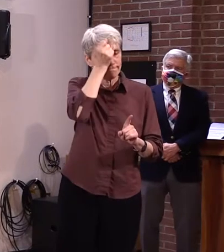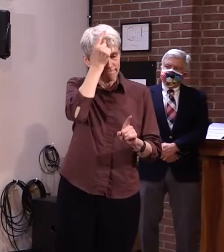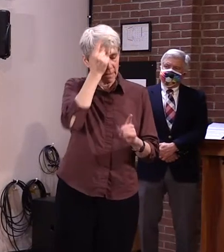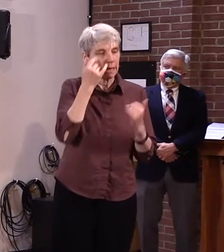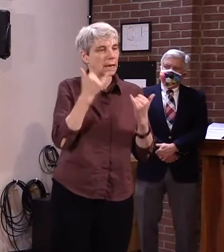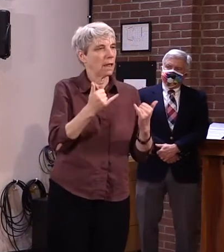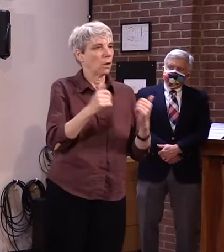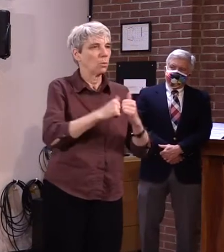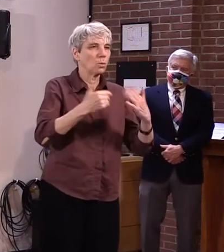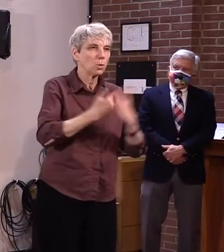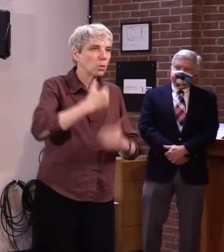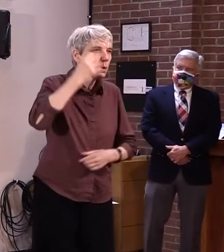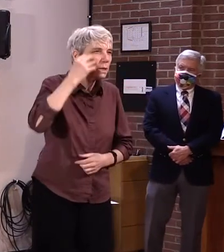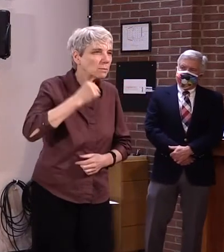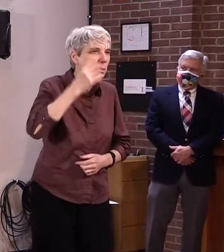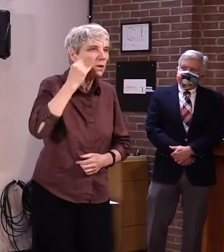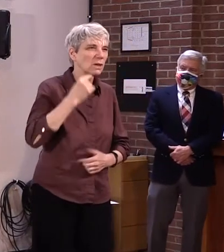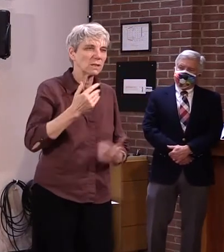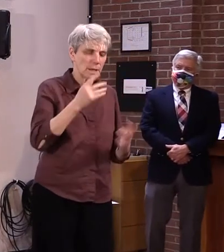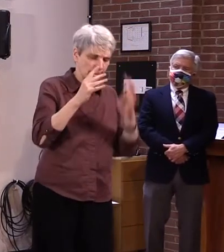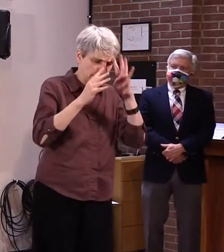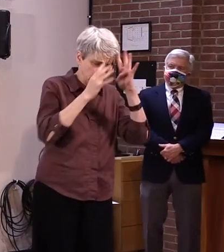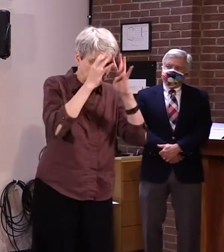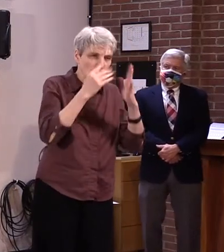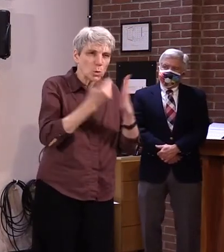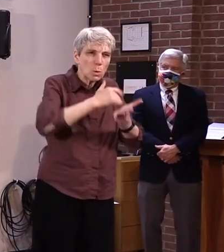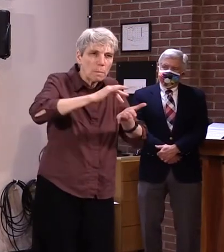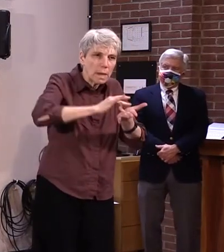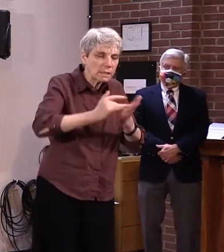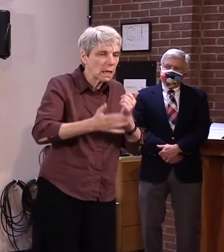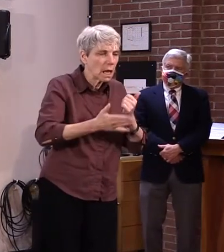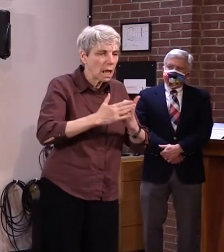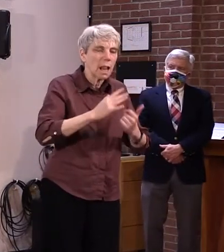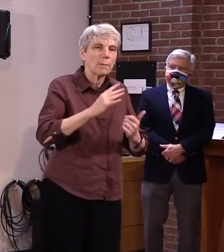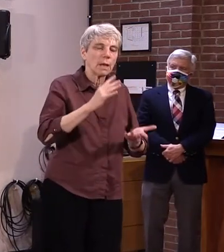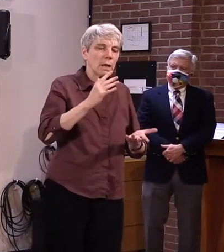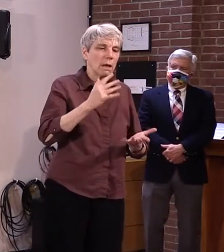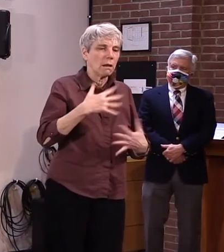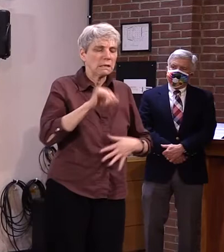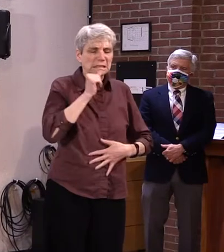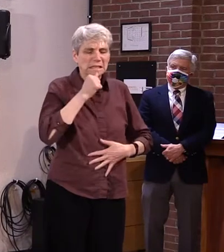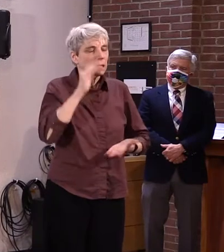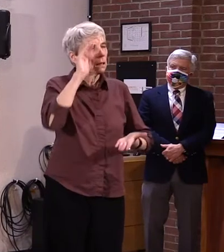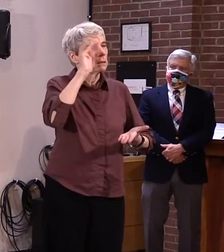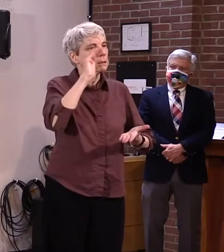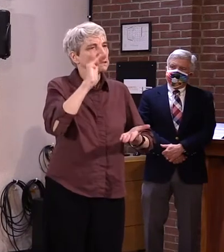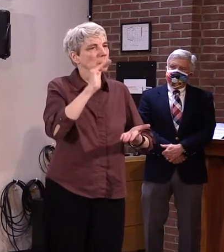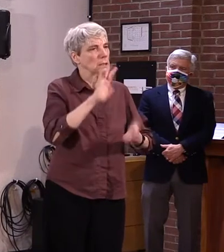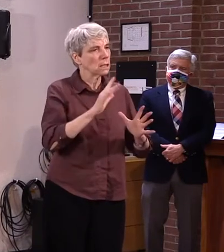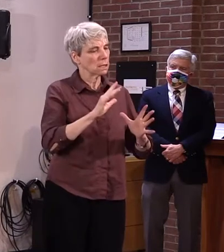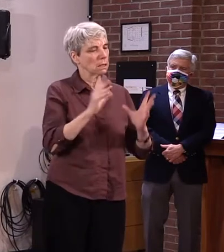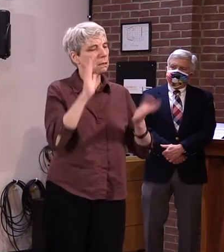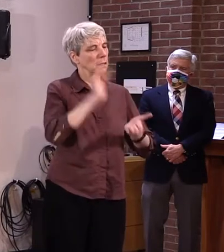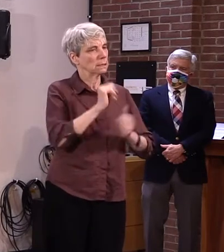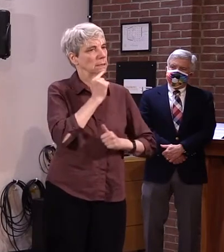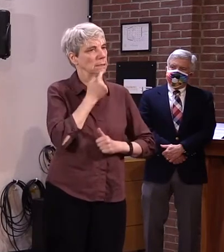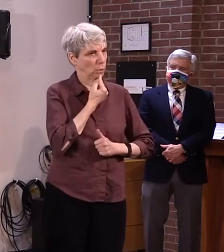virus and treatment modalities and the continued constrained supply lines for